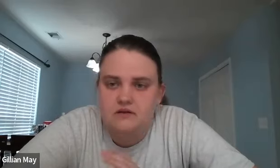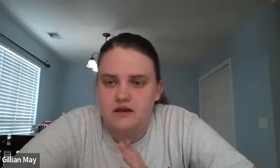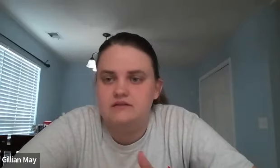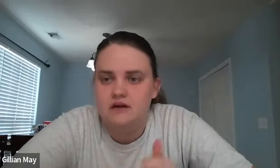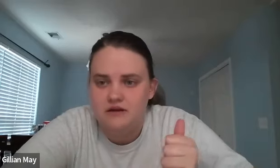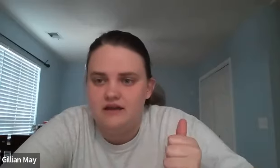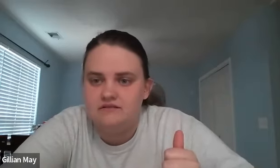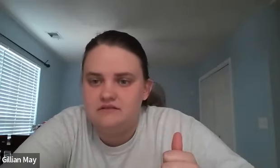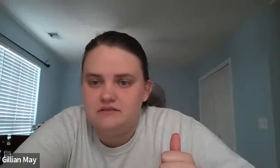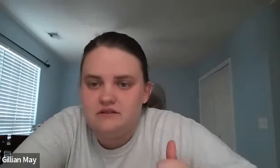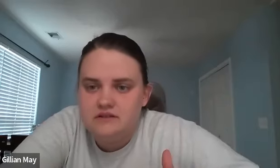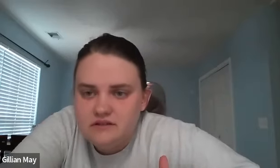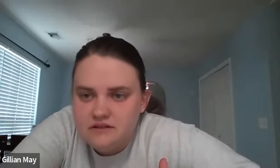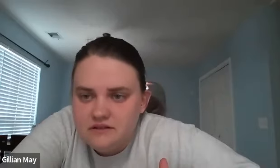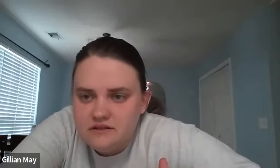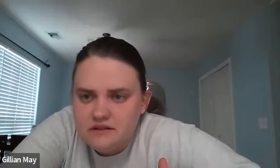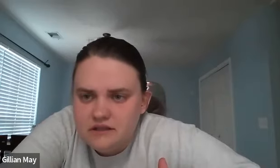Okay. Okay.